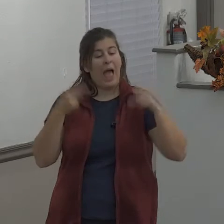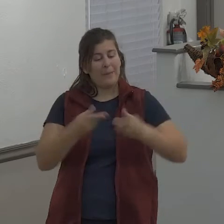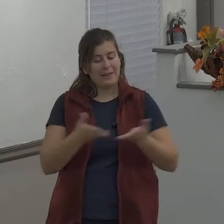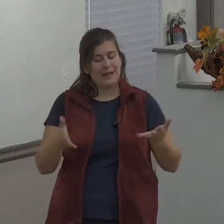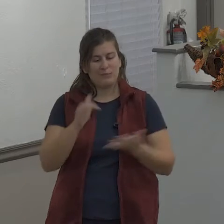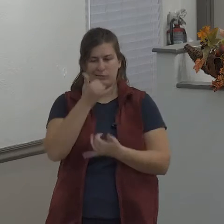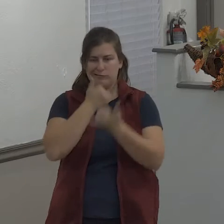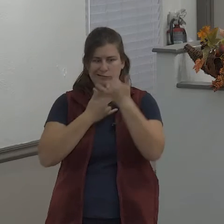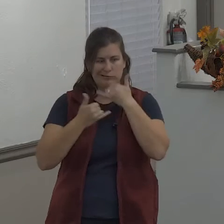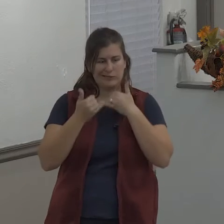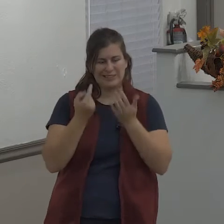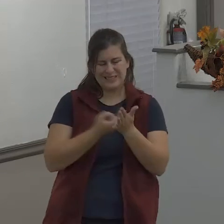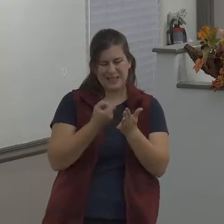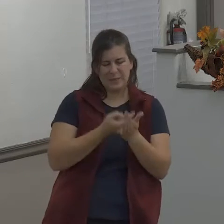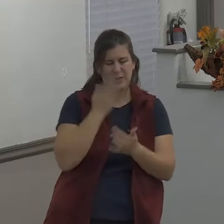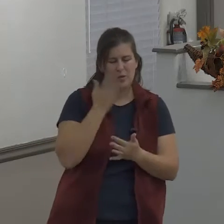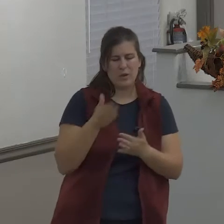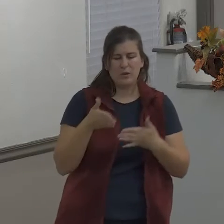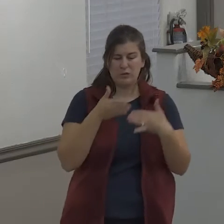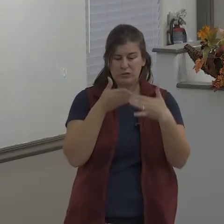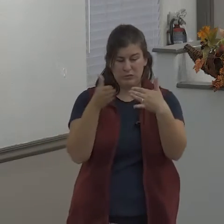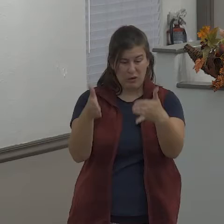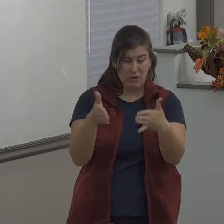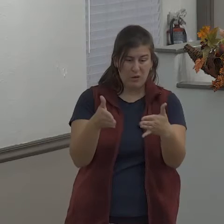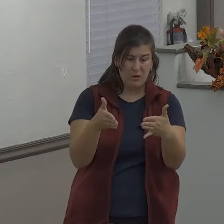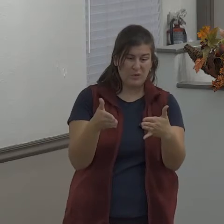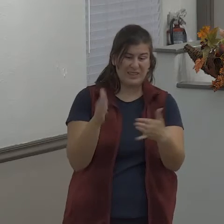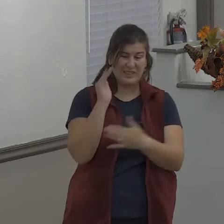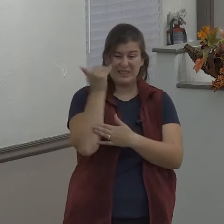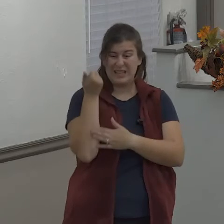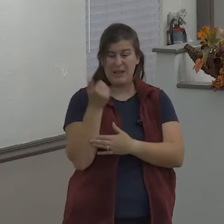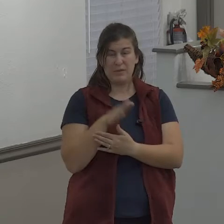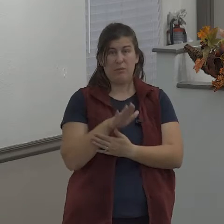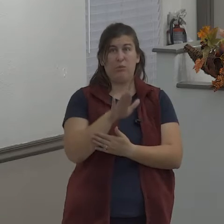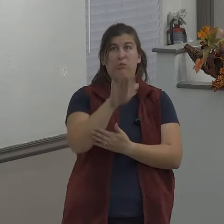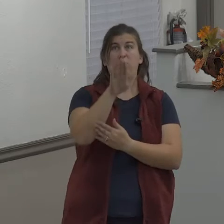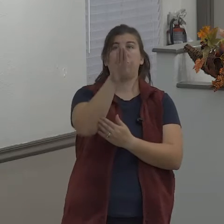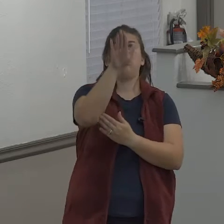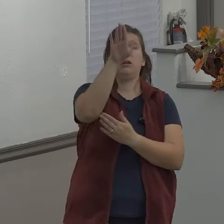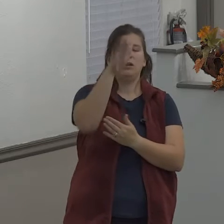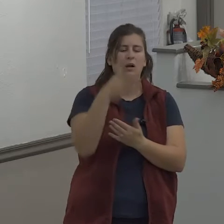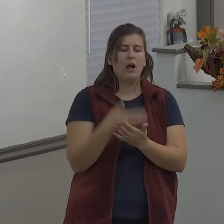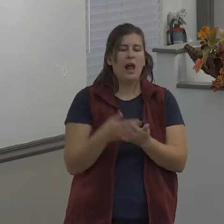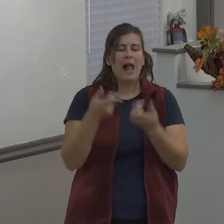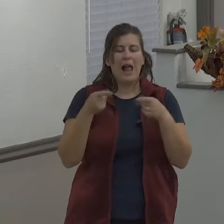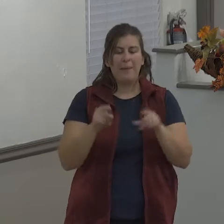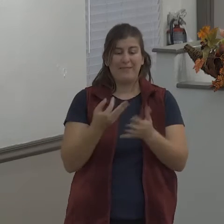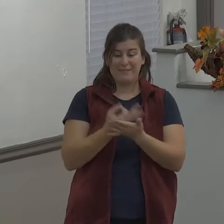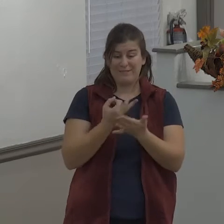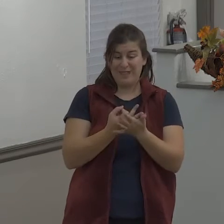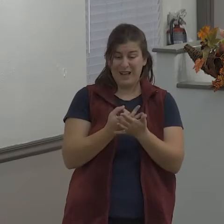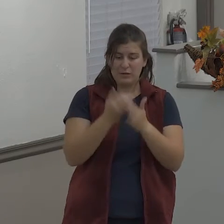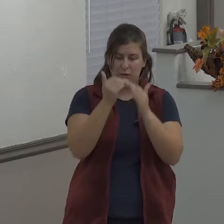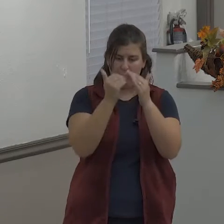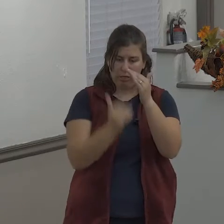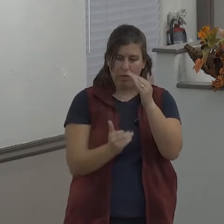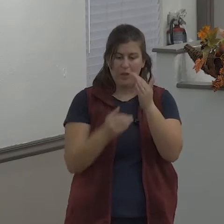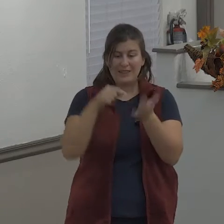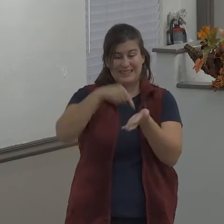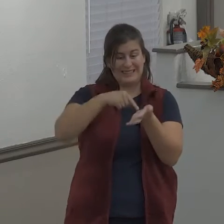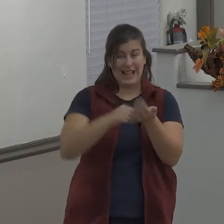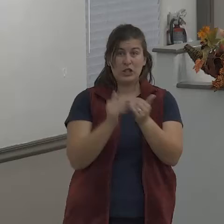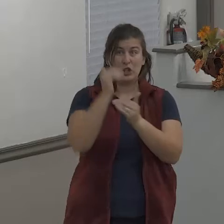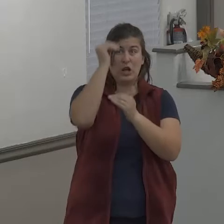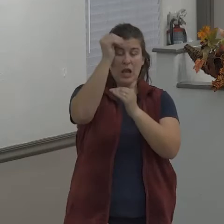When things go wrong, as they sometimes will, when the road you're crossing seems all uphill, when the funds are low and the debts